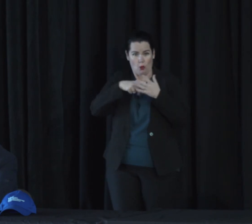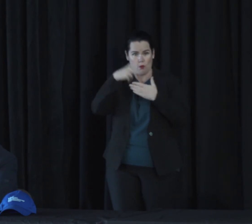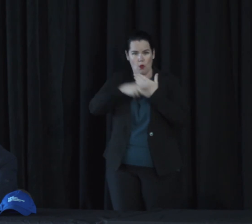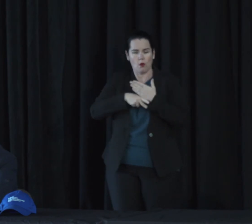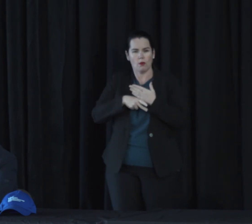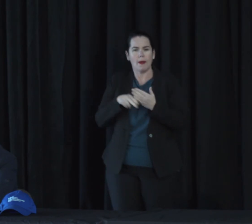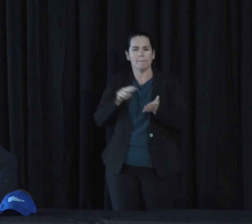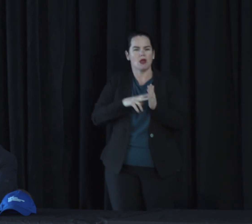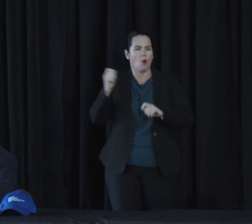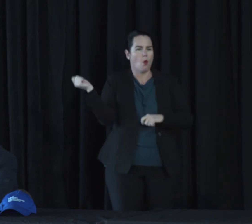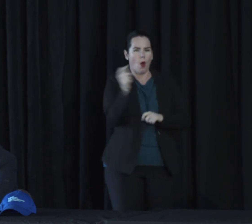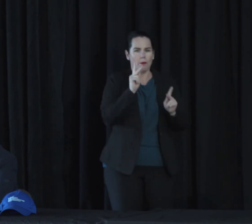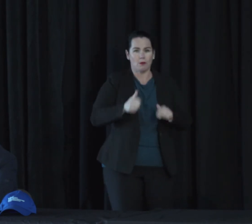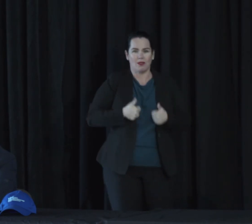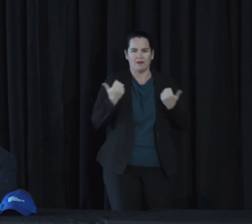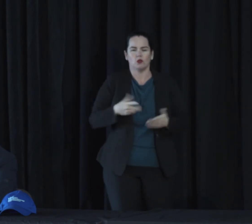water.